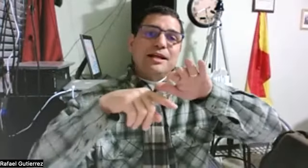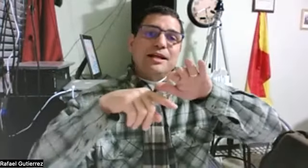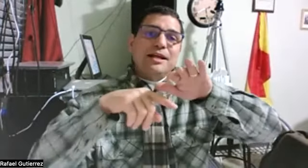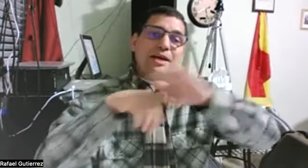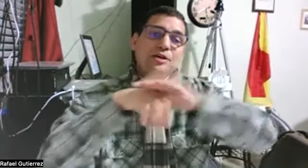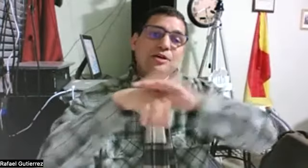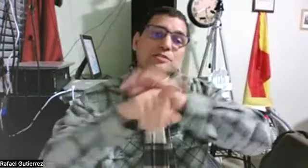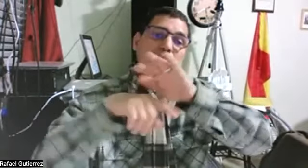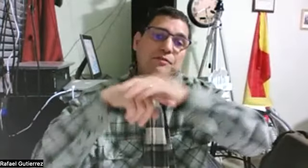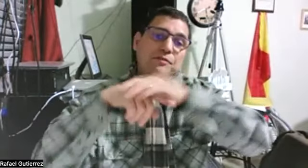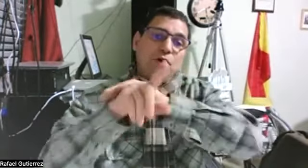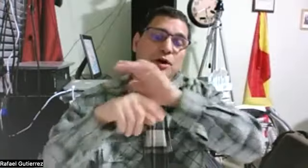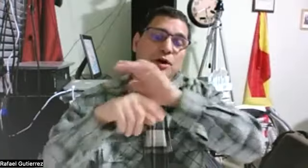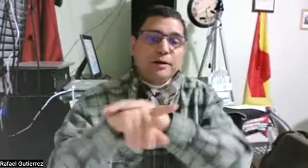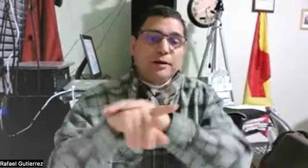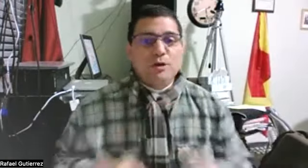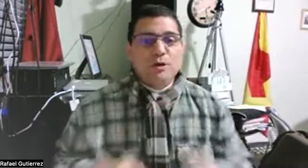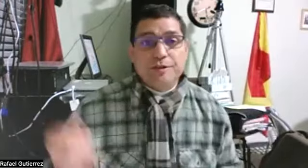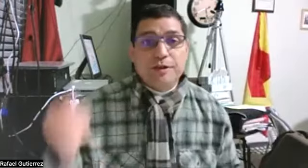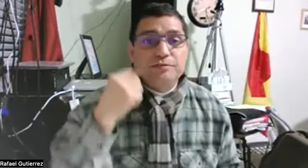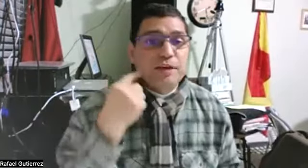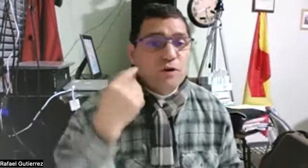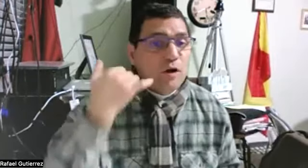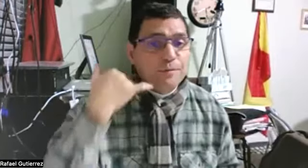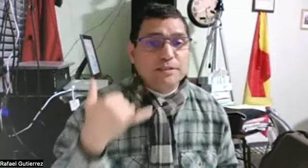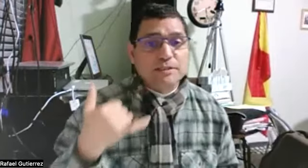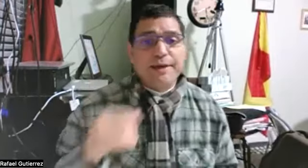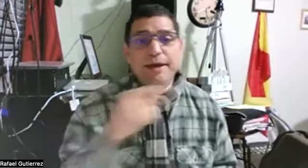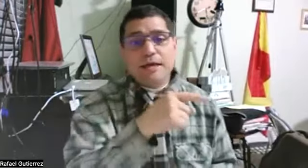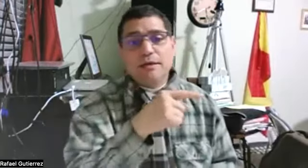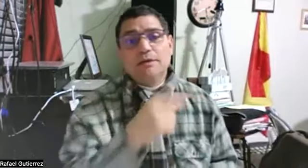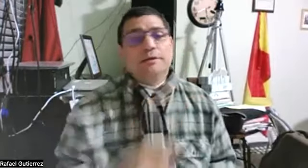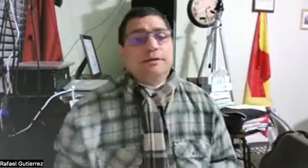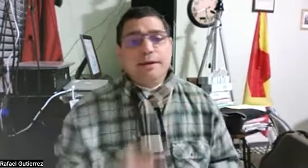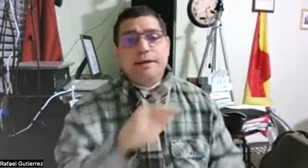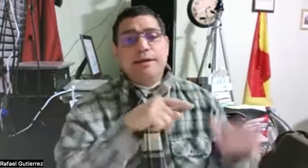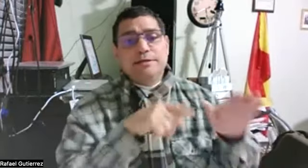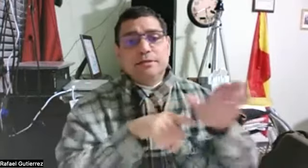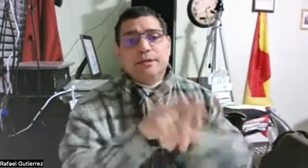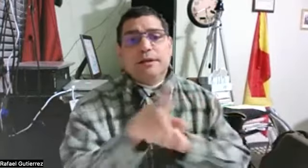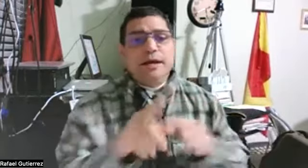And then I use that for, you know, the deaf call me and say, hey, he is like,